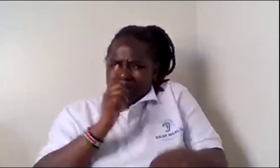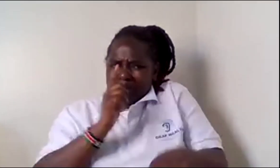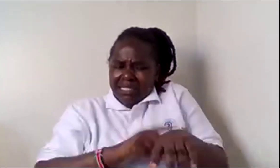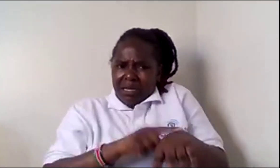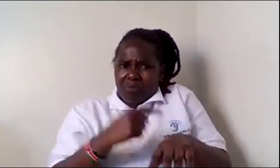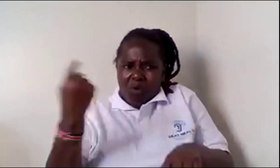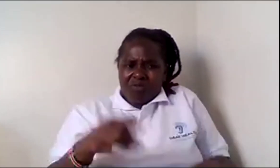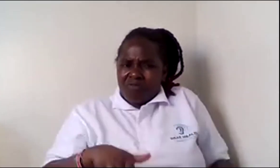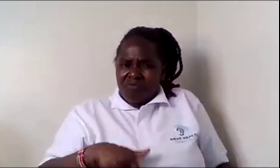big symptoms.